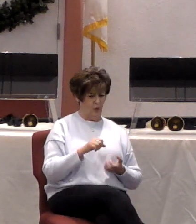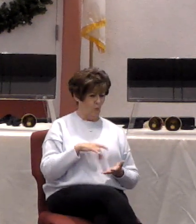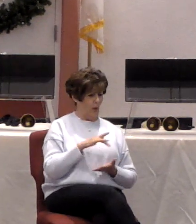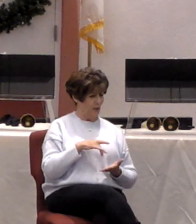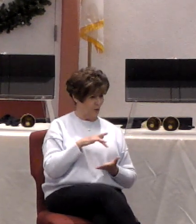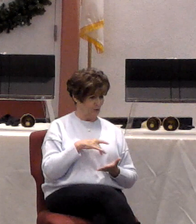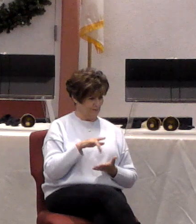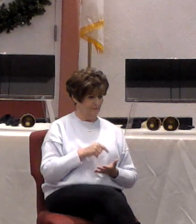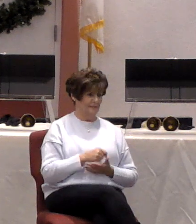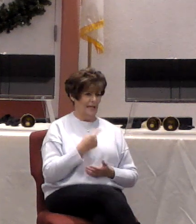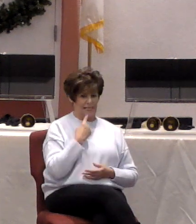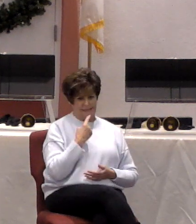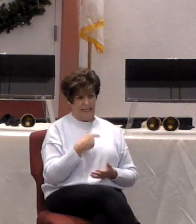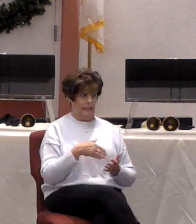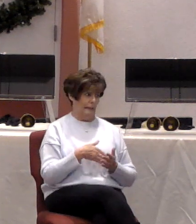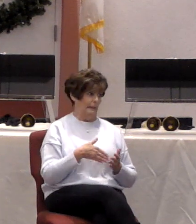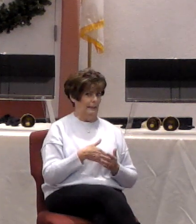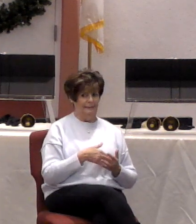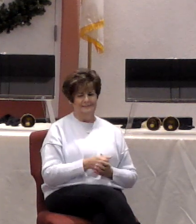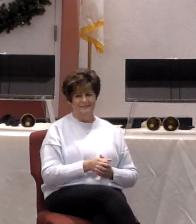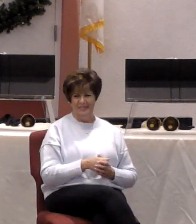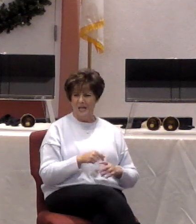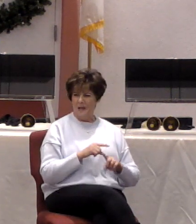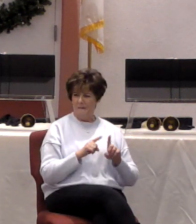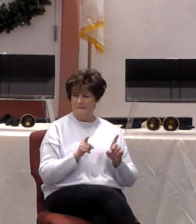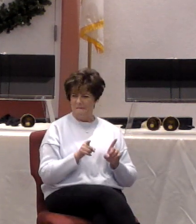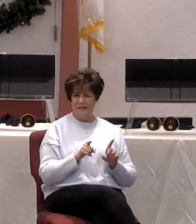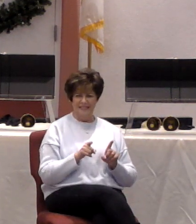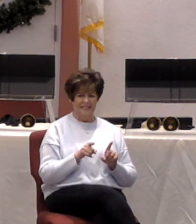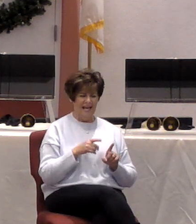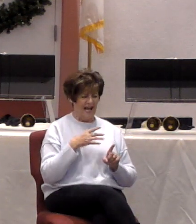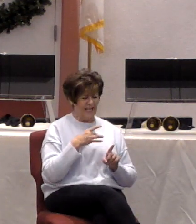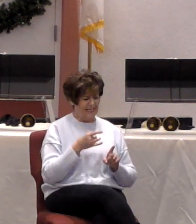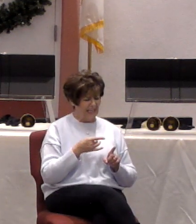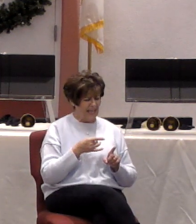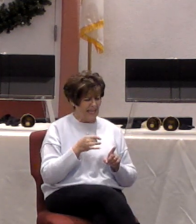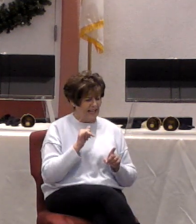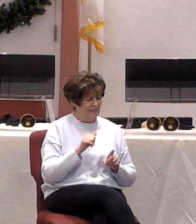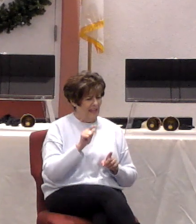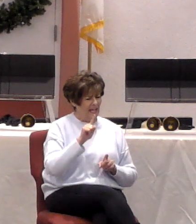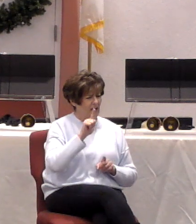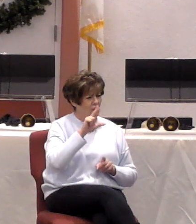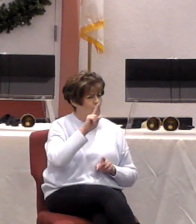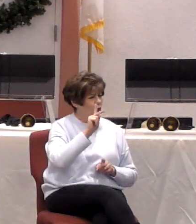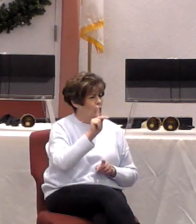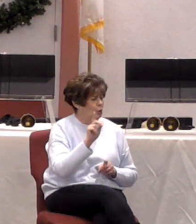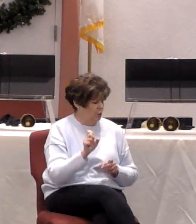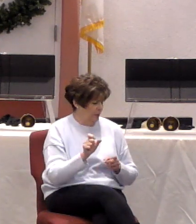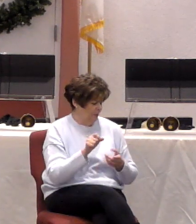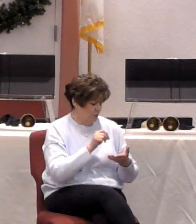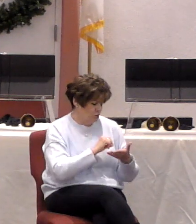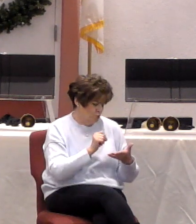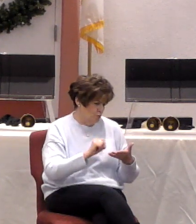again. And I'm going to say this. There's another aspect to this passage I really like. I like that Luke anchored it by talking about